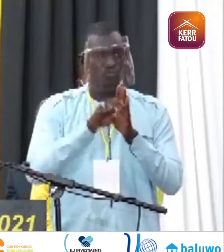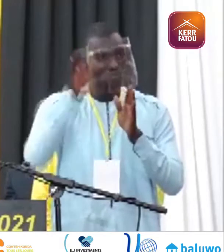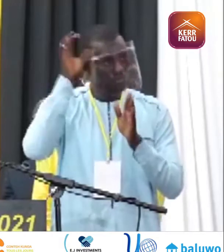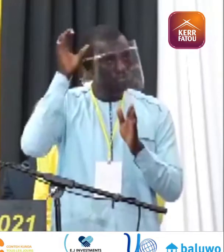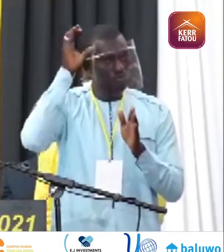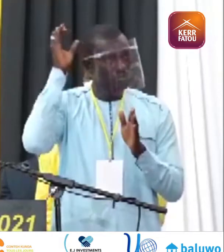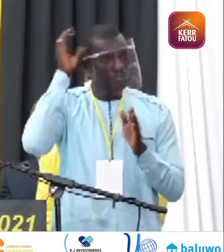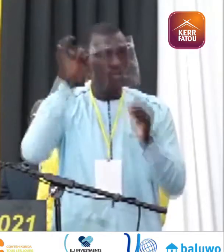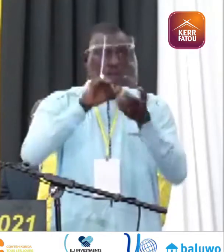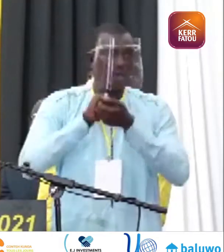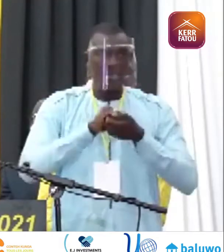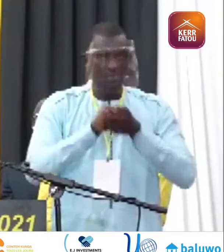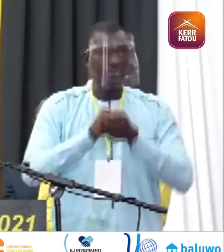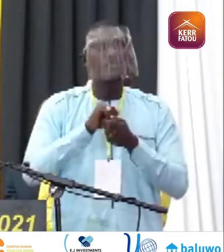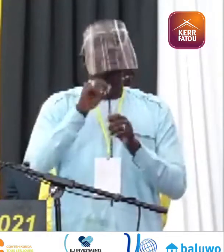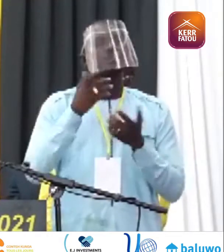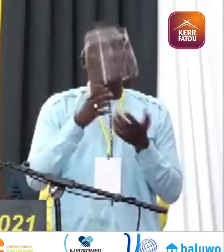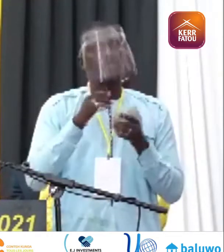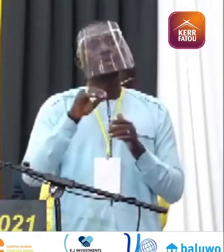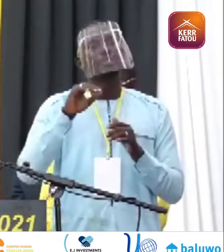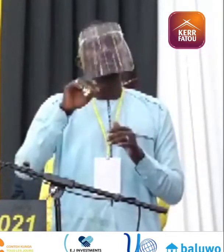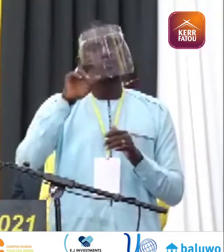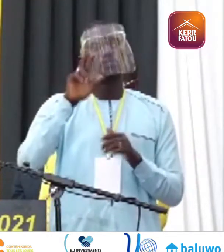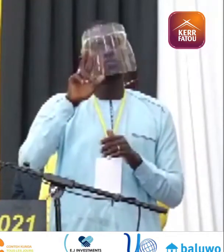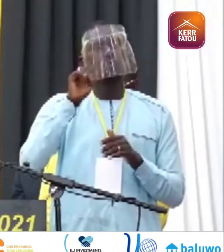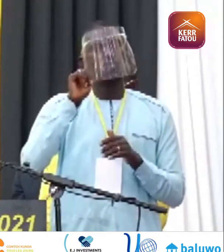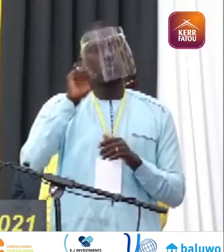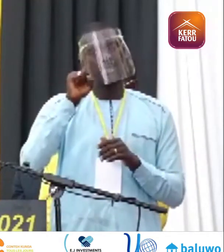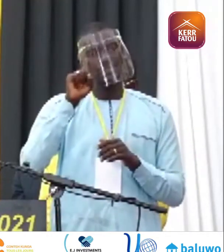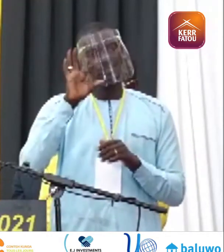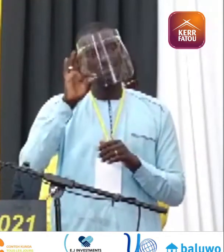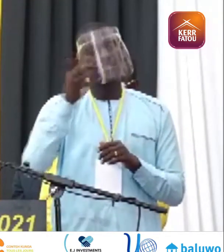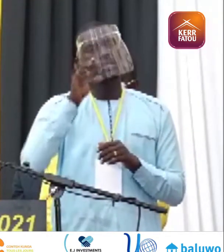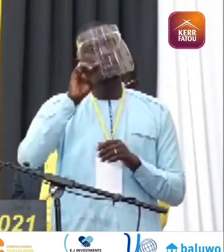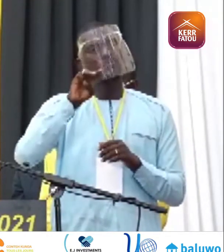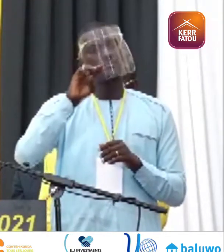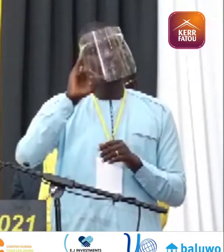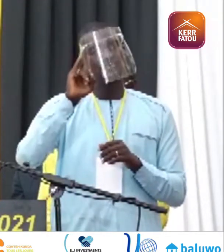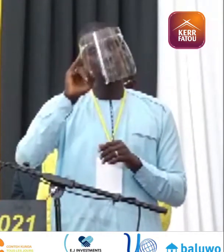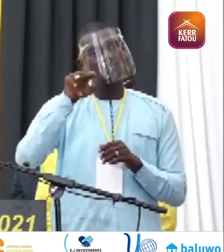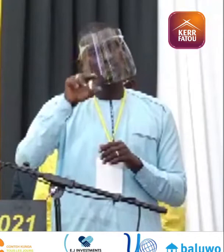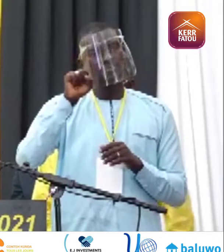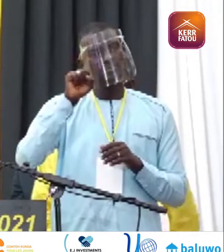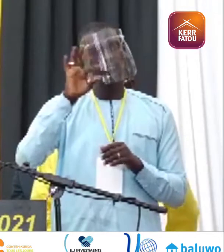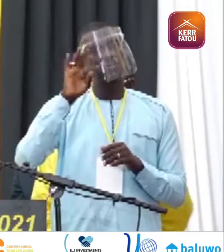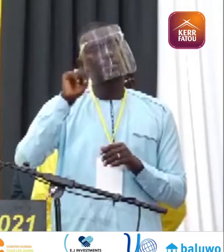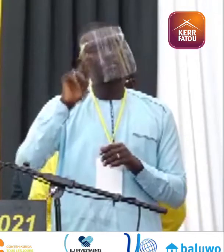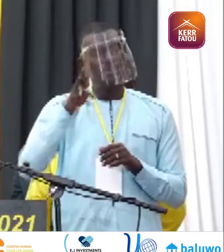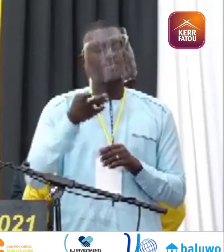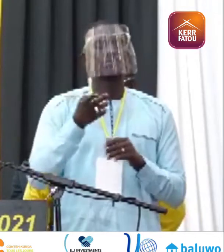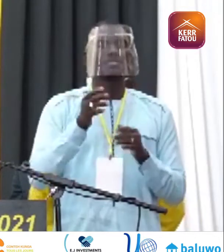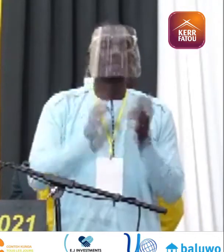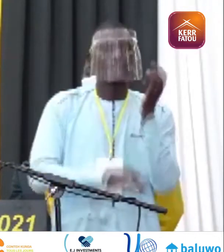consultations organized by the Westminster Foundation, where the youth wing